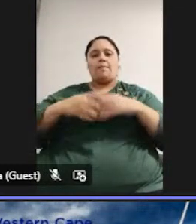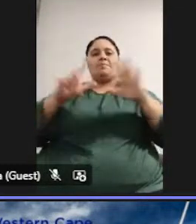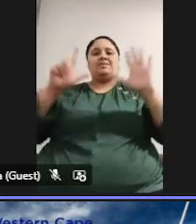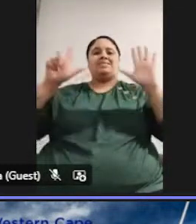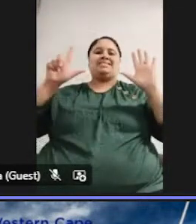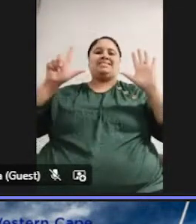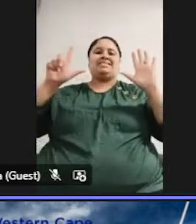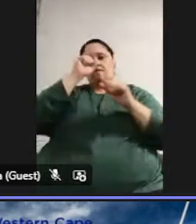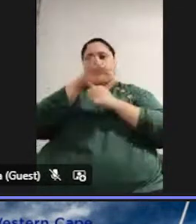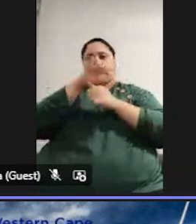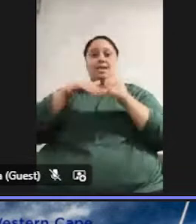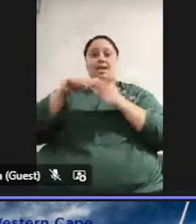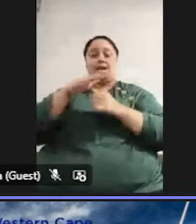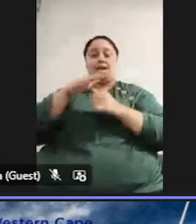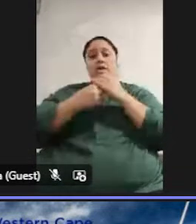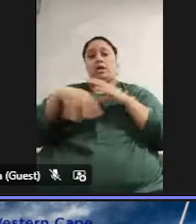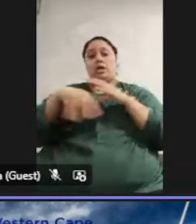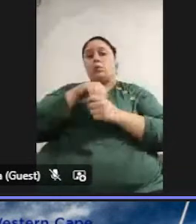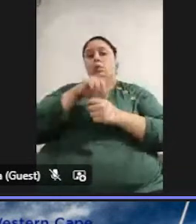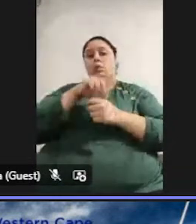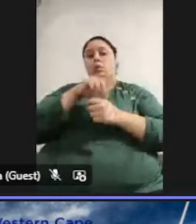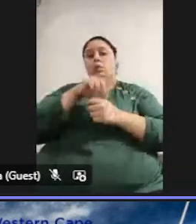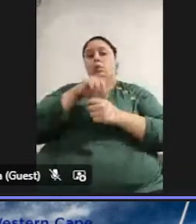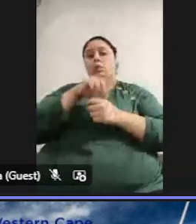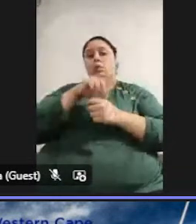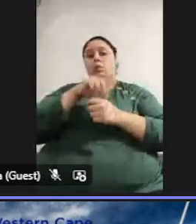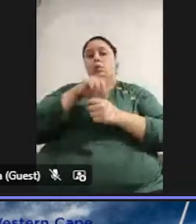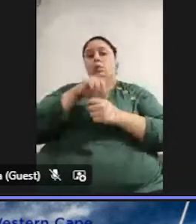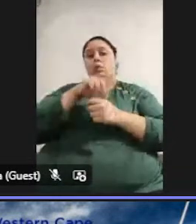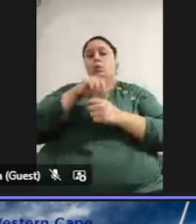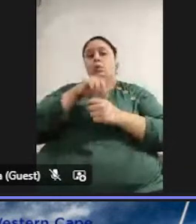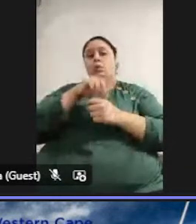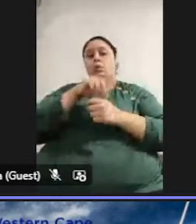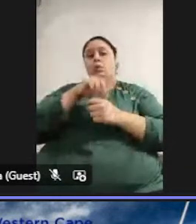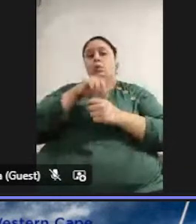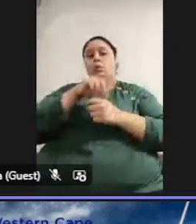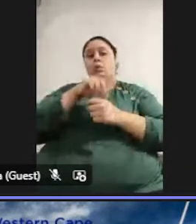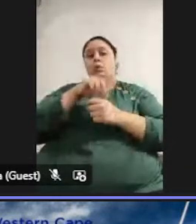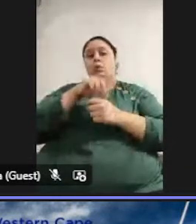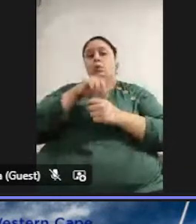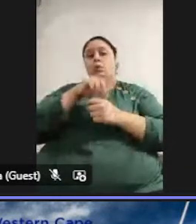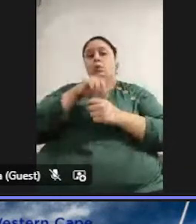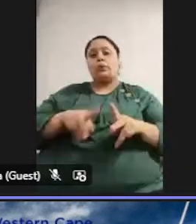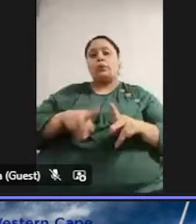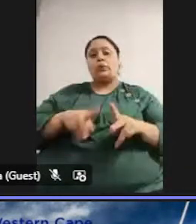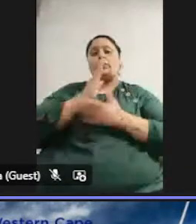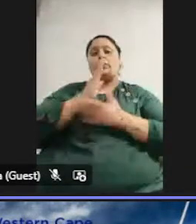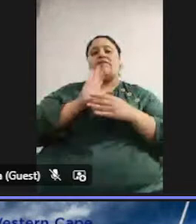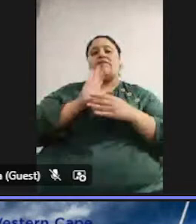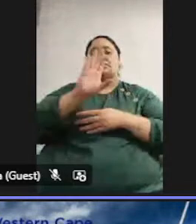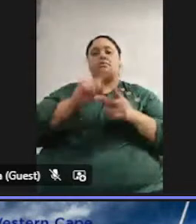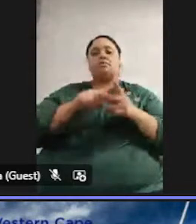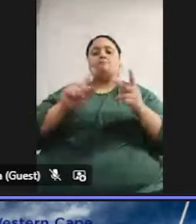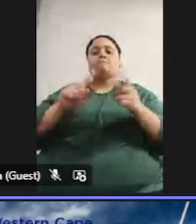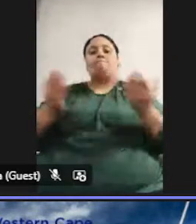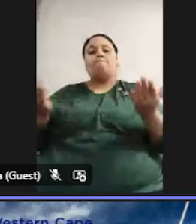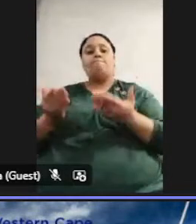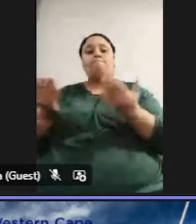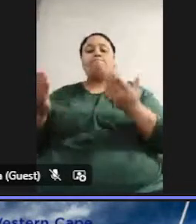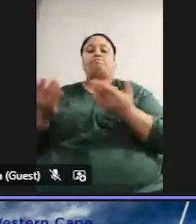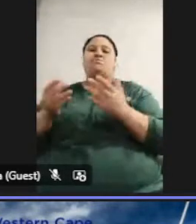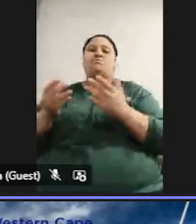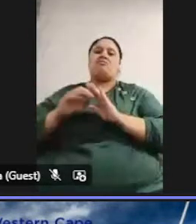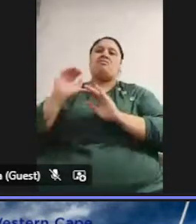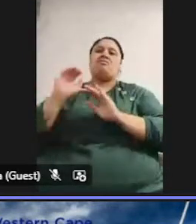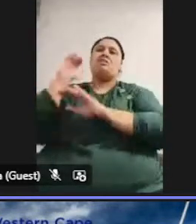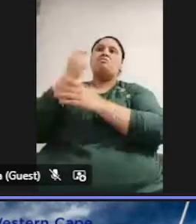include driving growth opportunities through investment, stimulating domestic markets and exports, which include tourism,